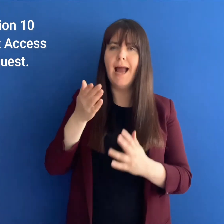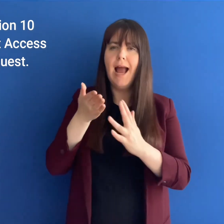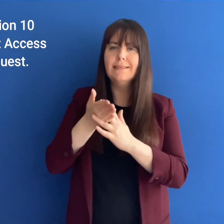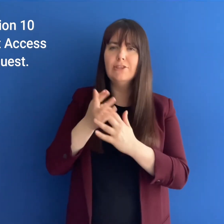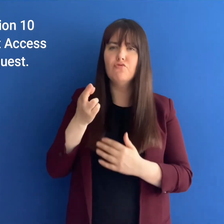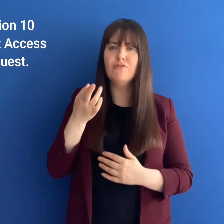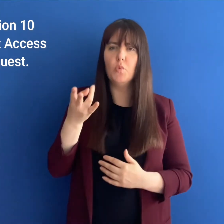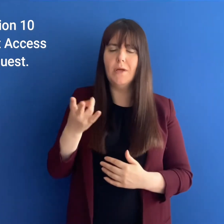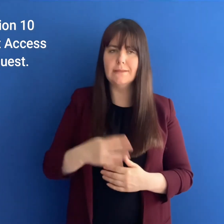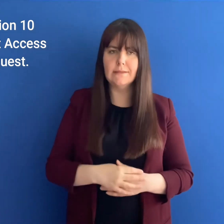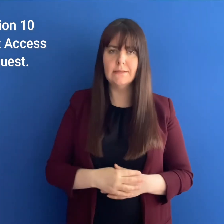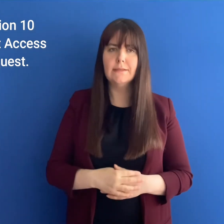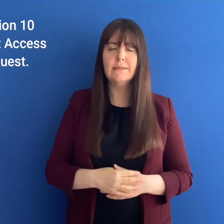Subject Access Request.